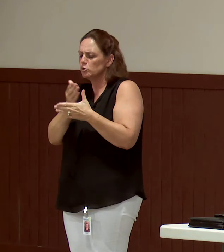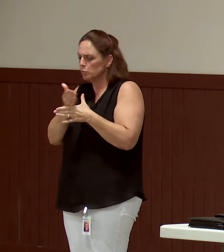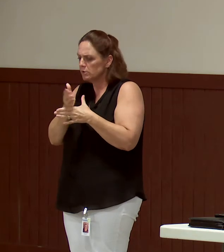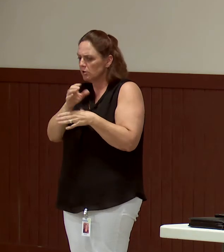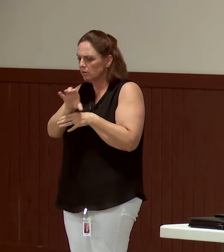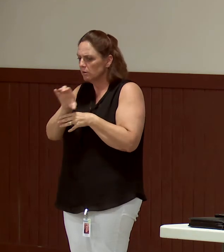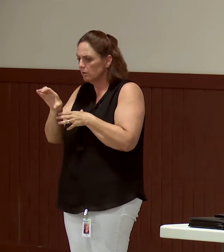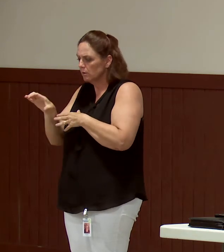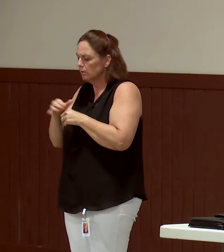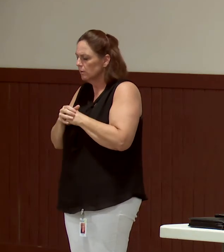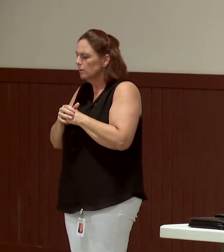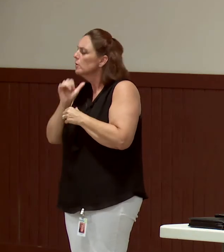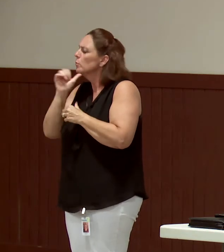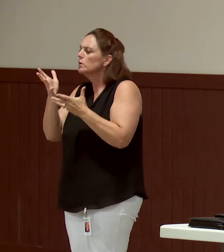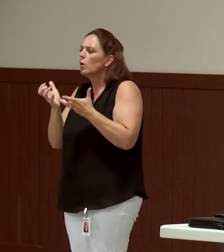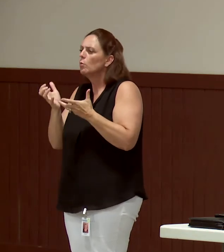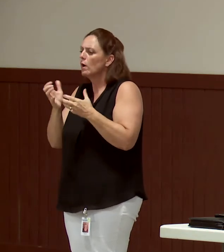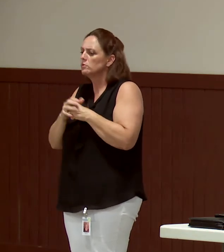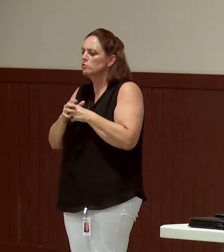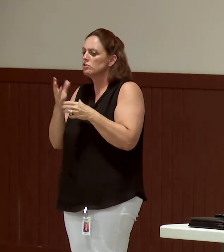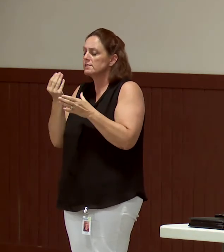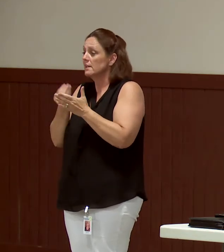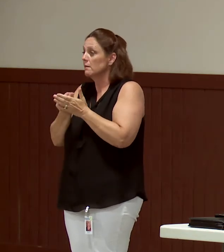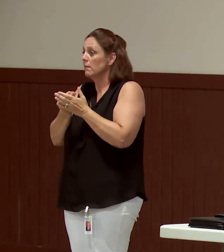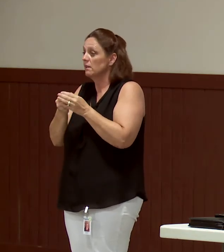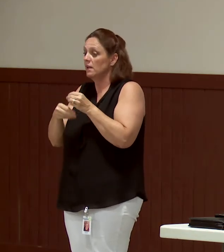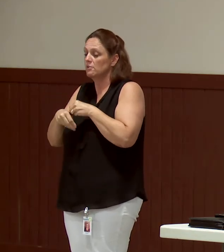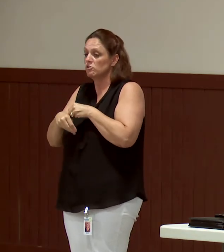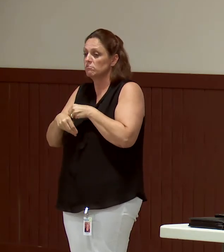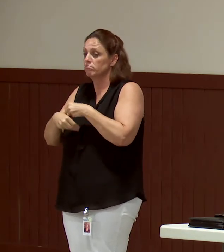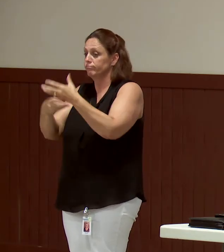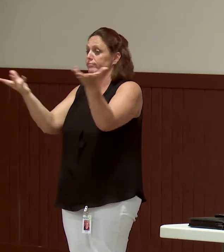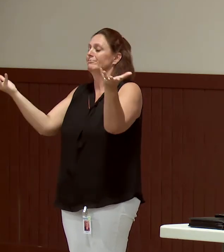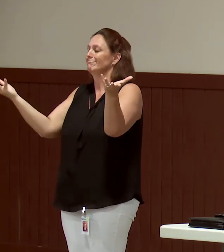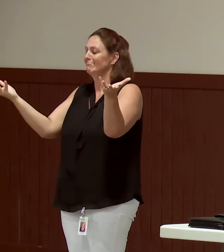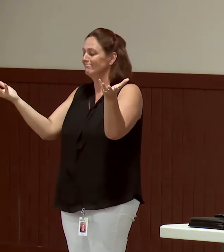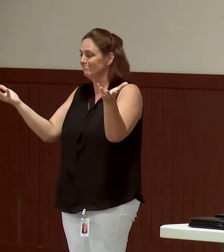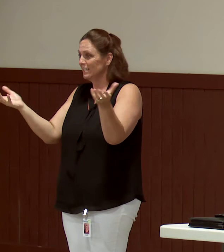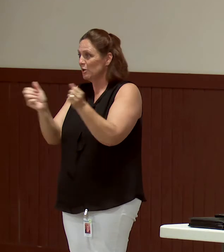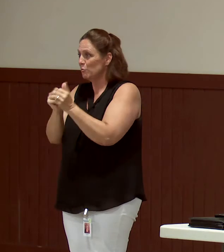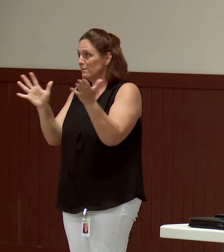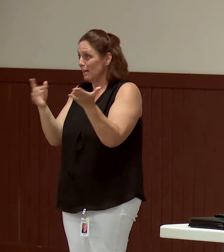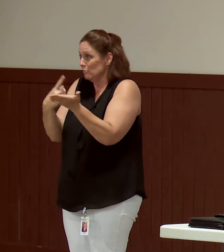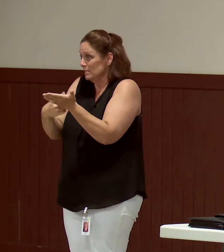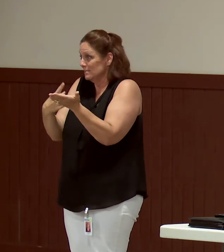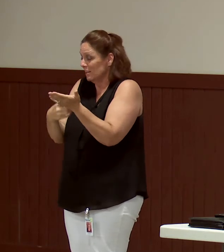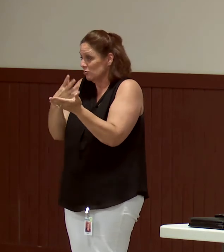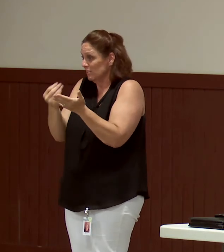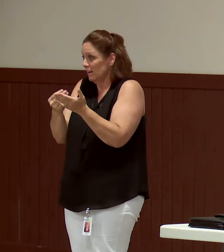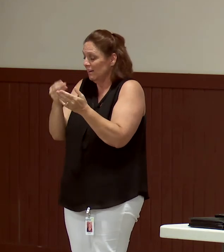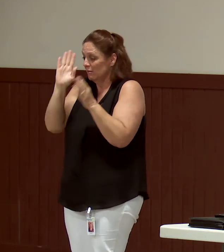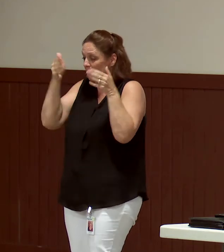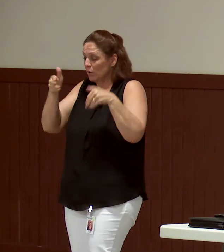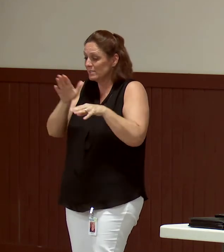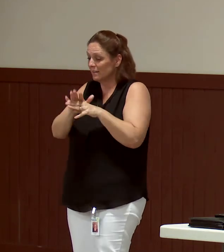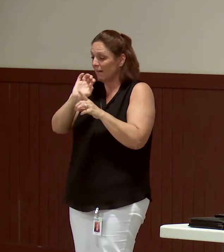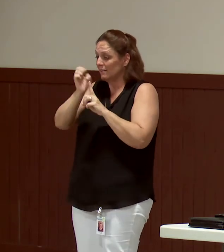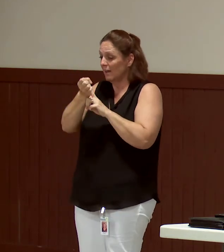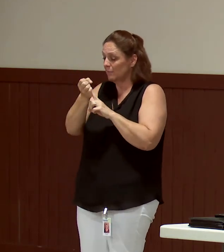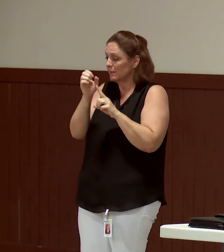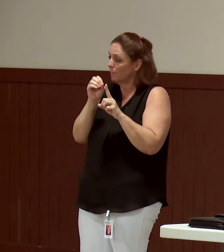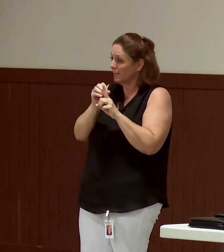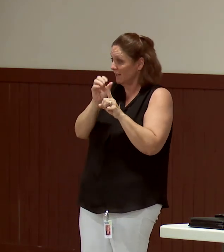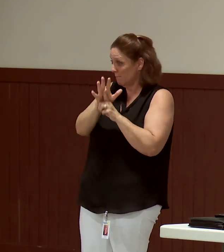want to do necessarily is just give out the money first come, first serve, or give it all to one economic sector. So this is going to help